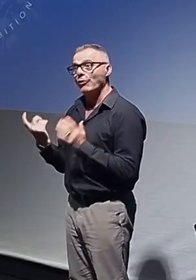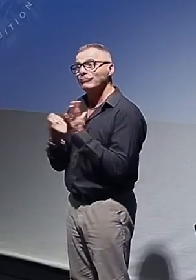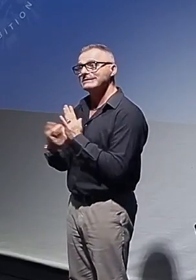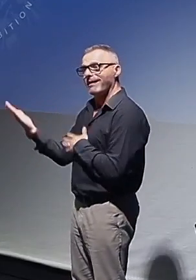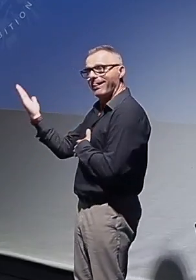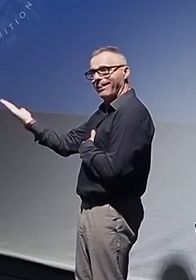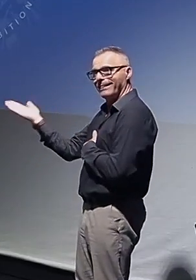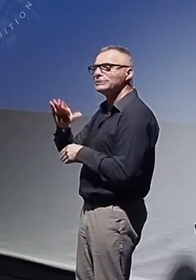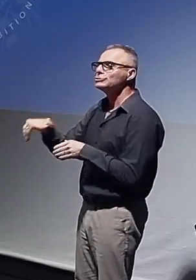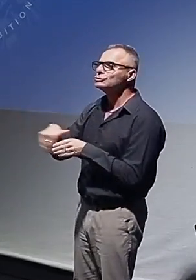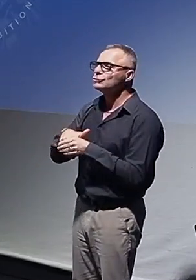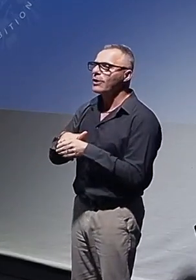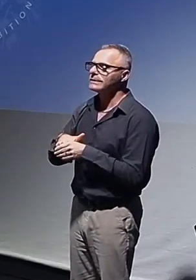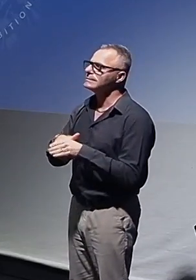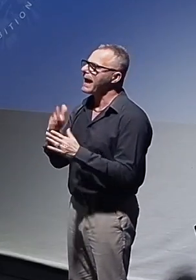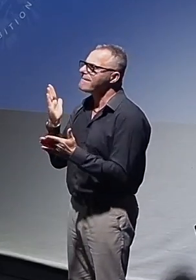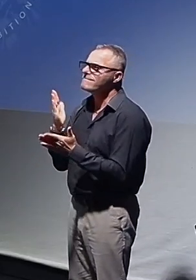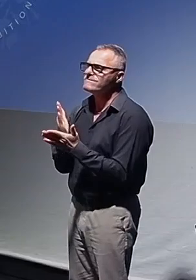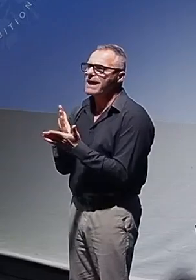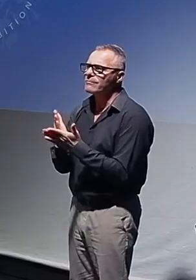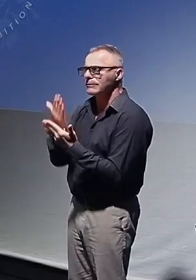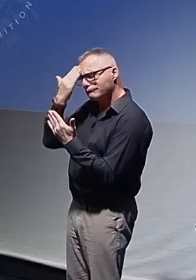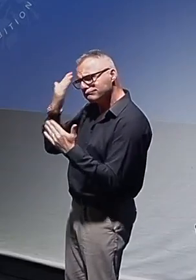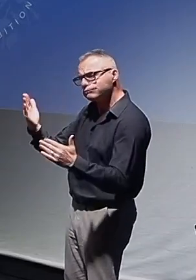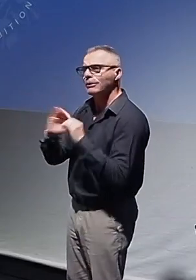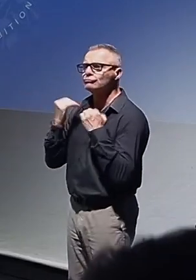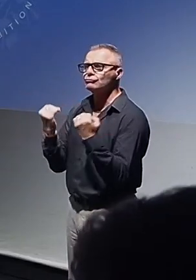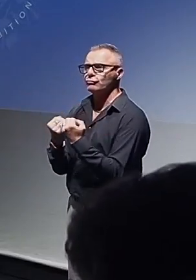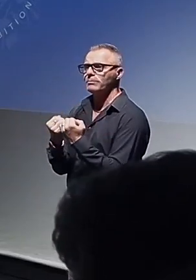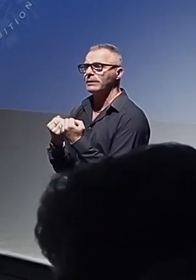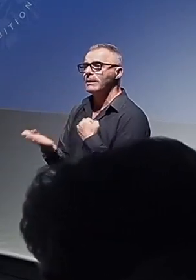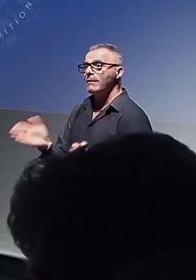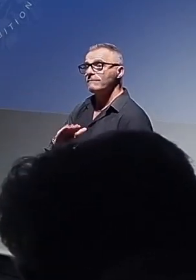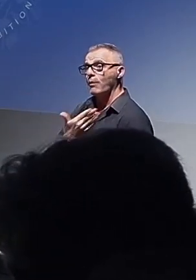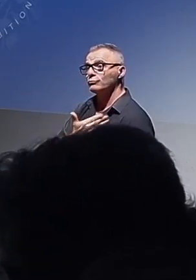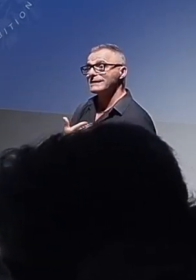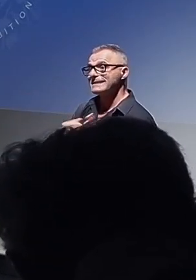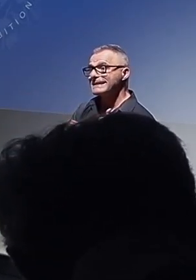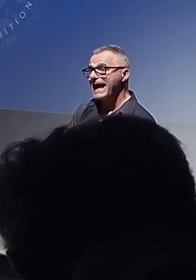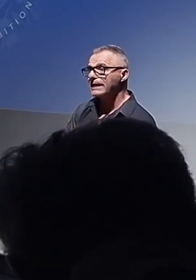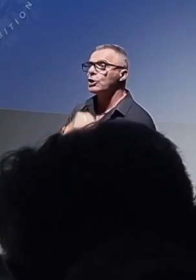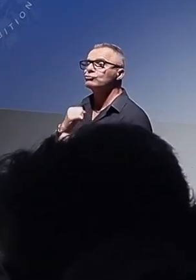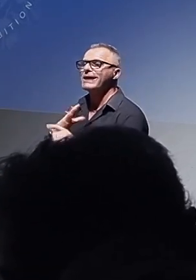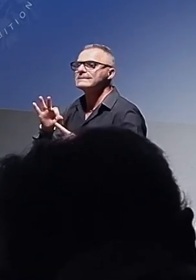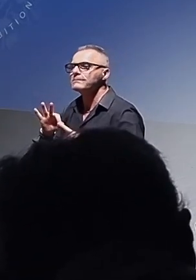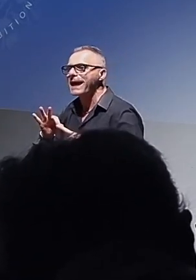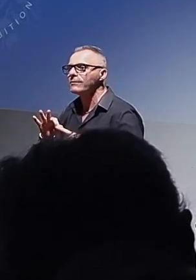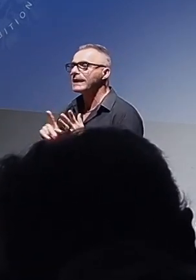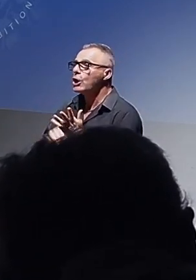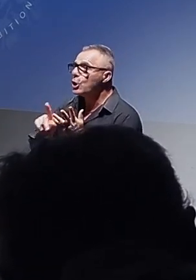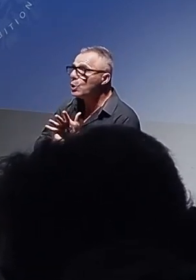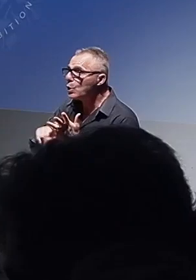Russell joins a very, very illustrious group from Princess Anne to Grayson Perry to Lulu to